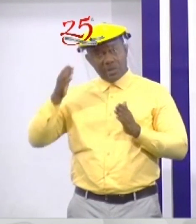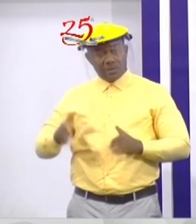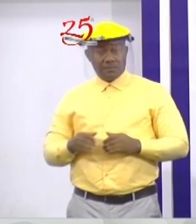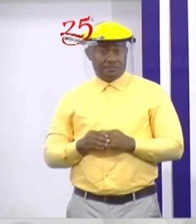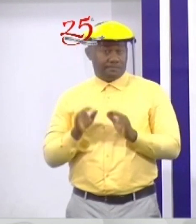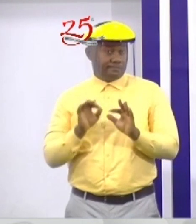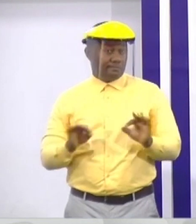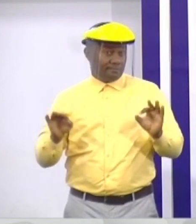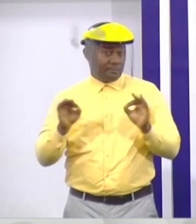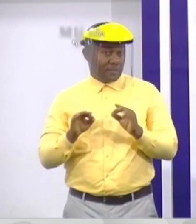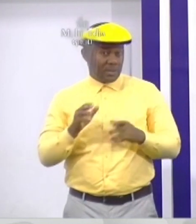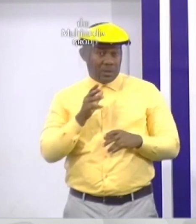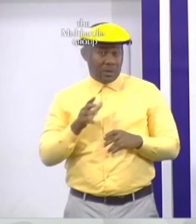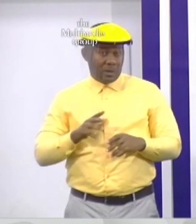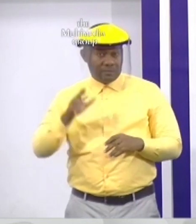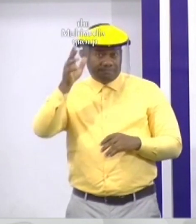Distinguished